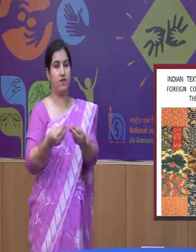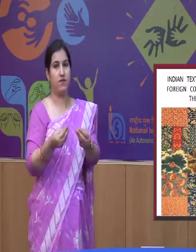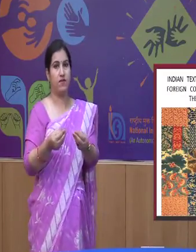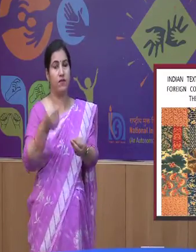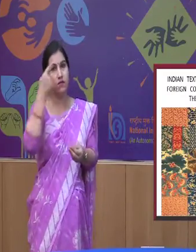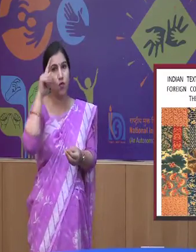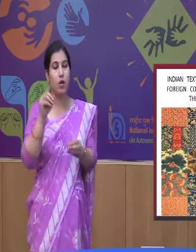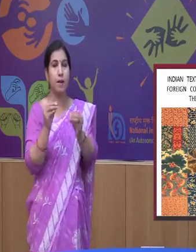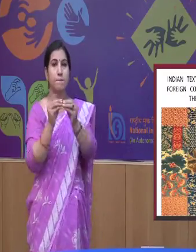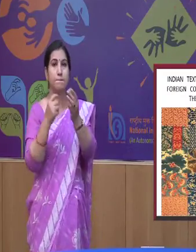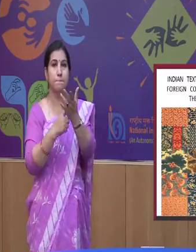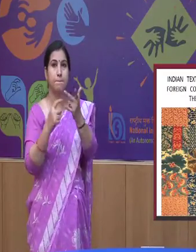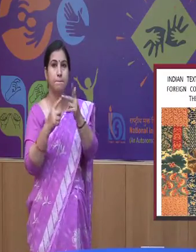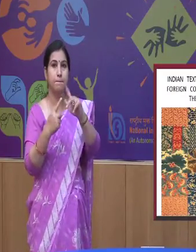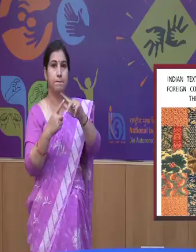and market for its ready-made products.